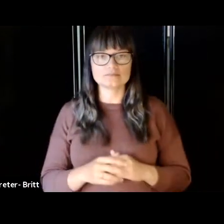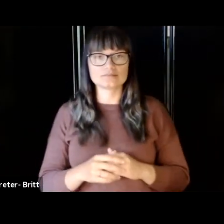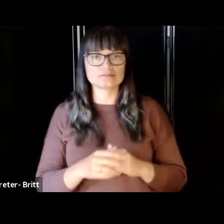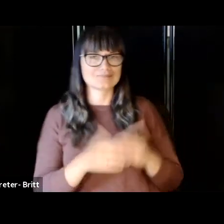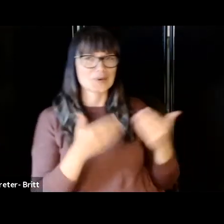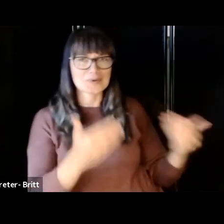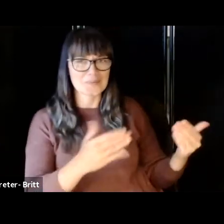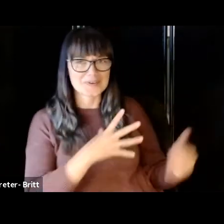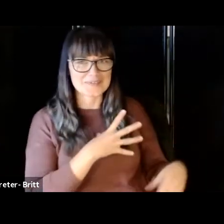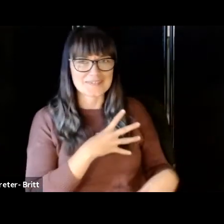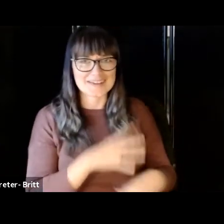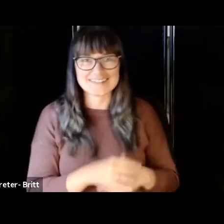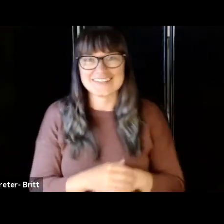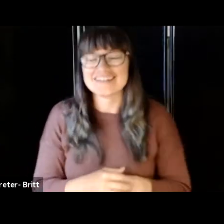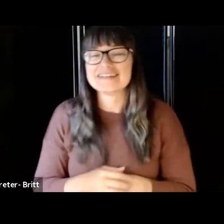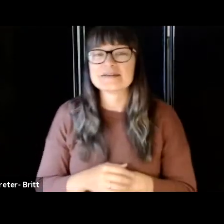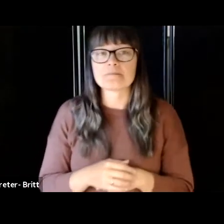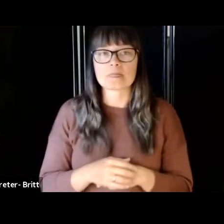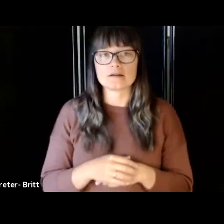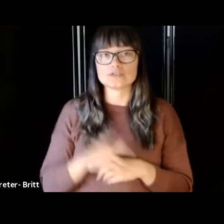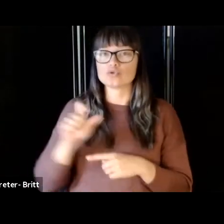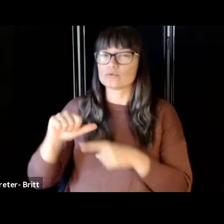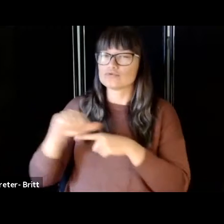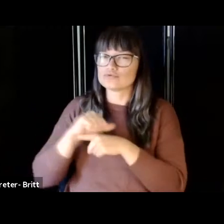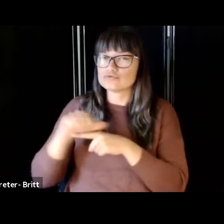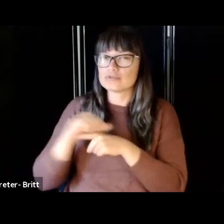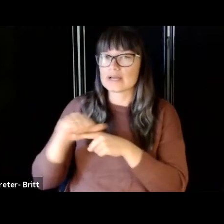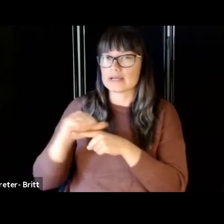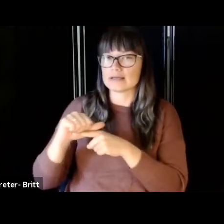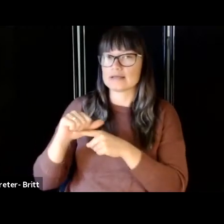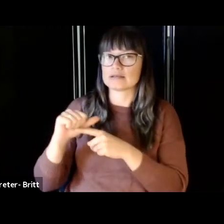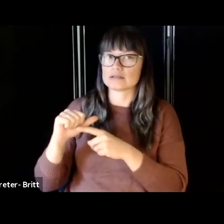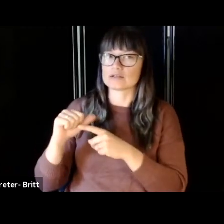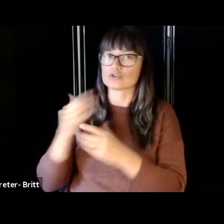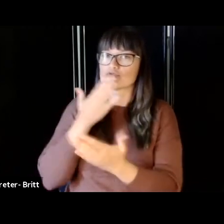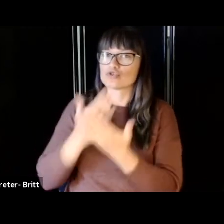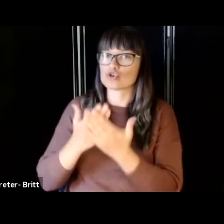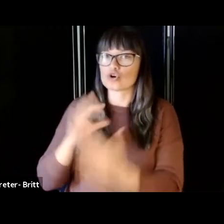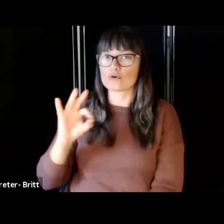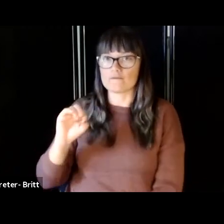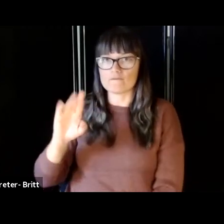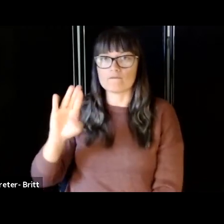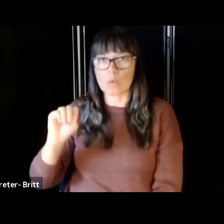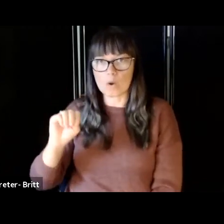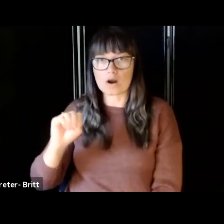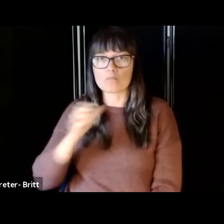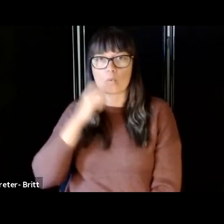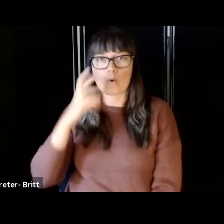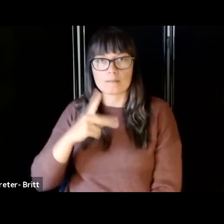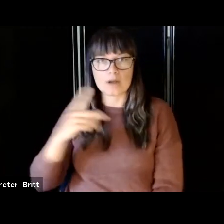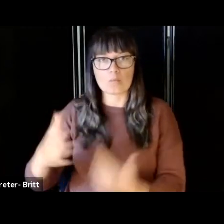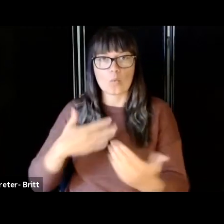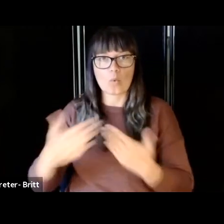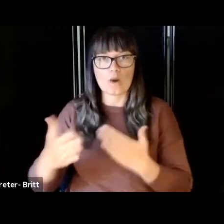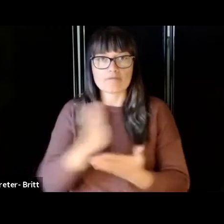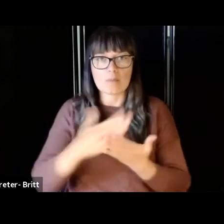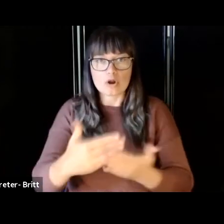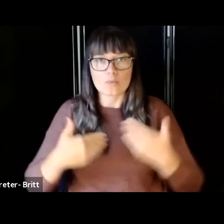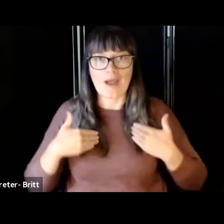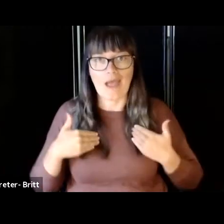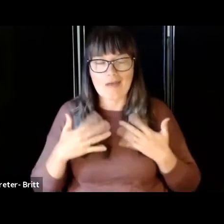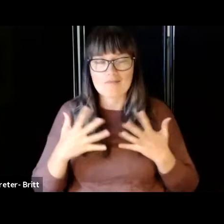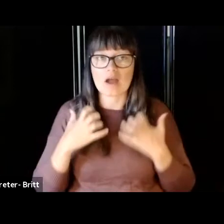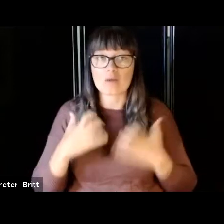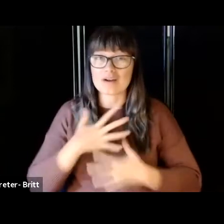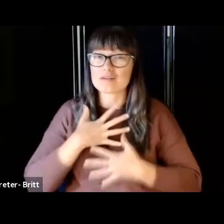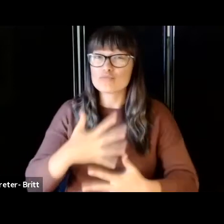practice. Okay, so we have to train and practice correctly with good form so that we are warmed up for whatever selection we have. I was going to go into a